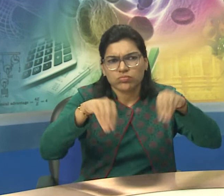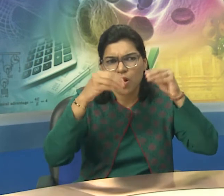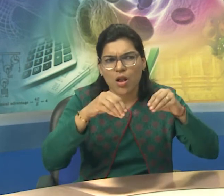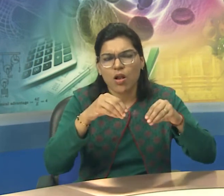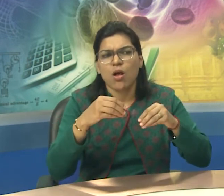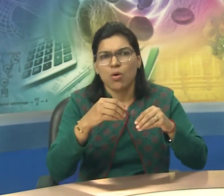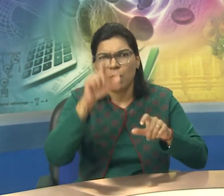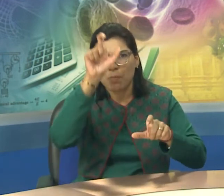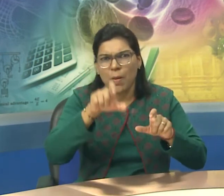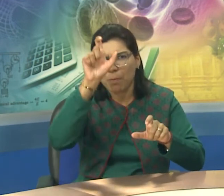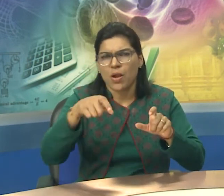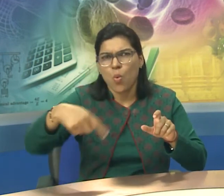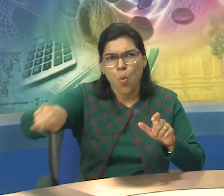to invest